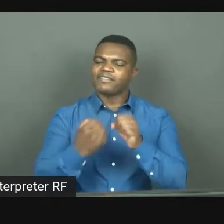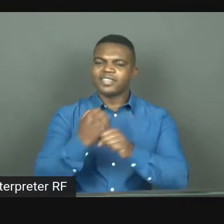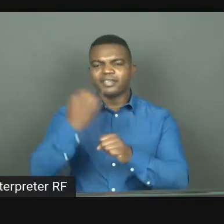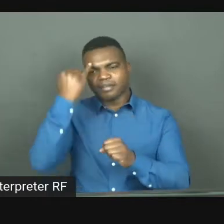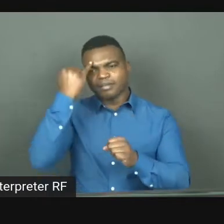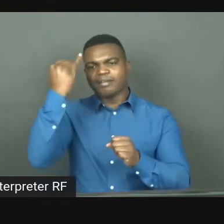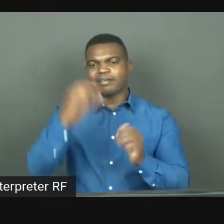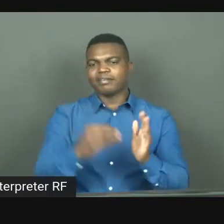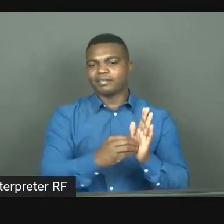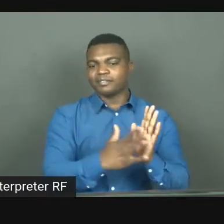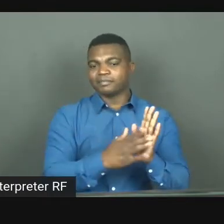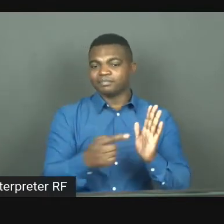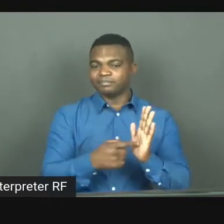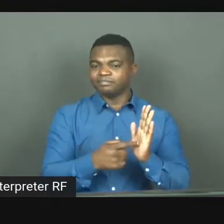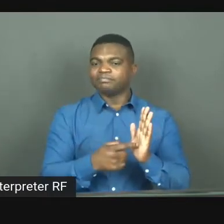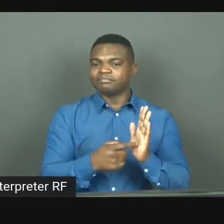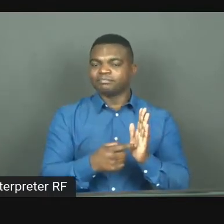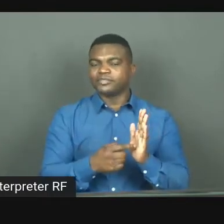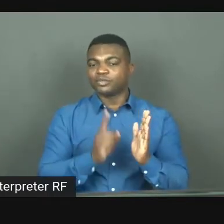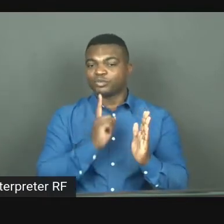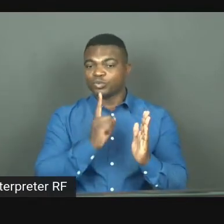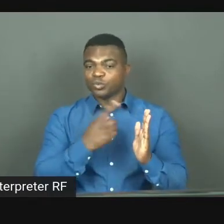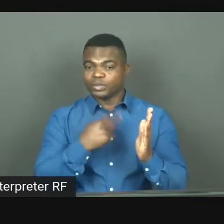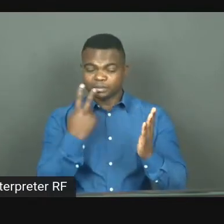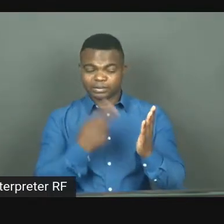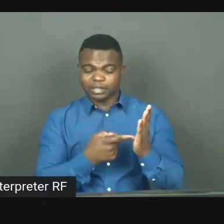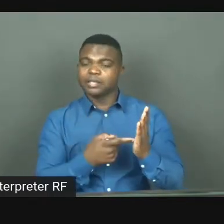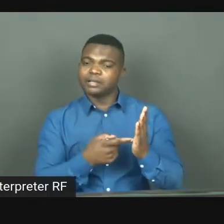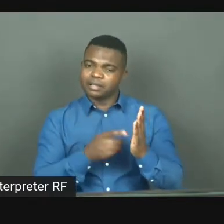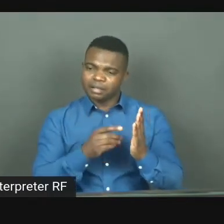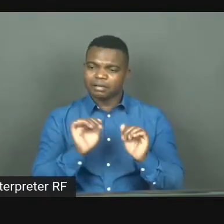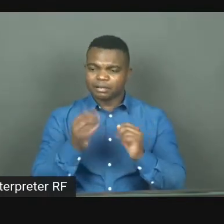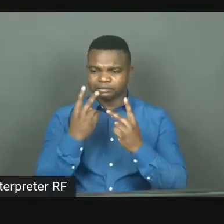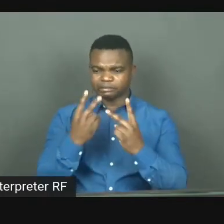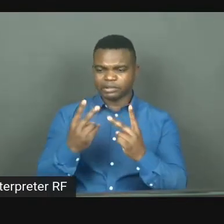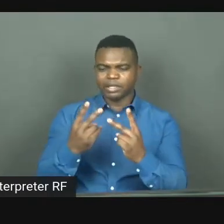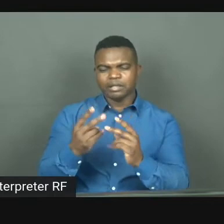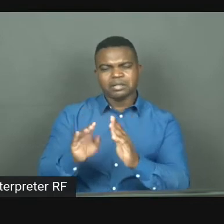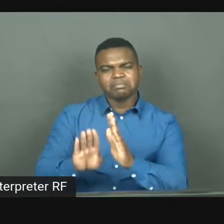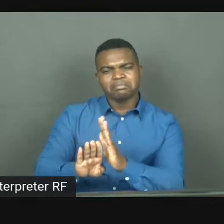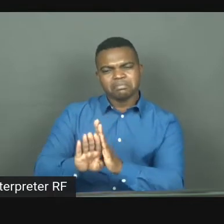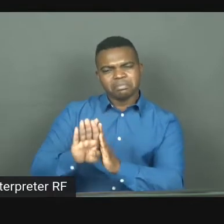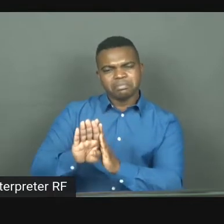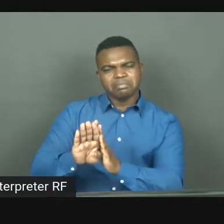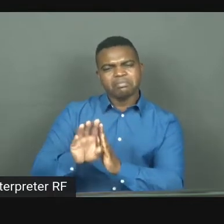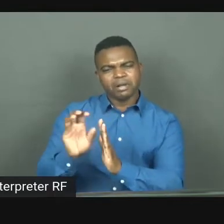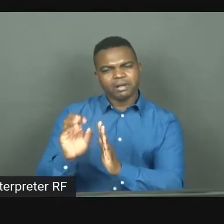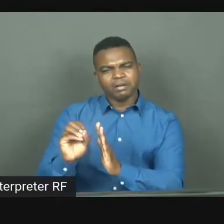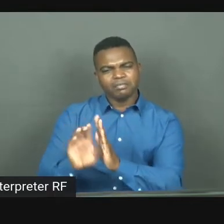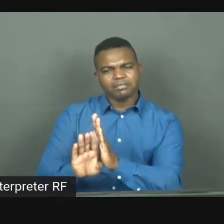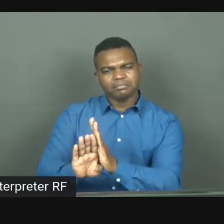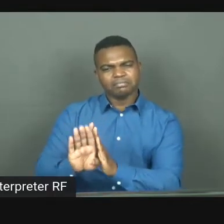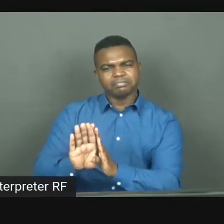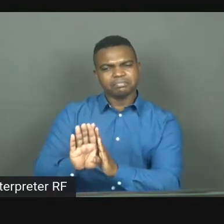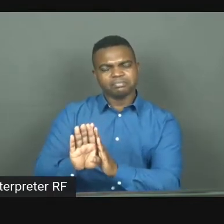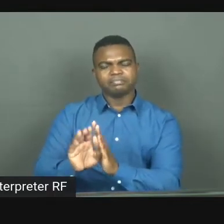some predictability, multi-year predictability on funding, less bureaucracy, more